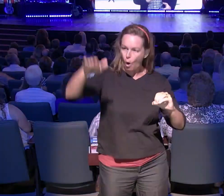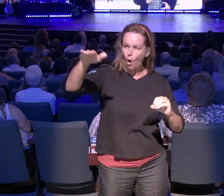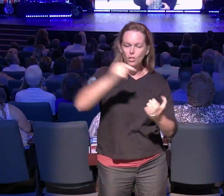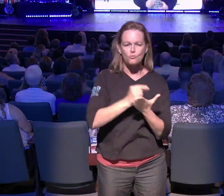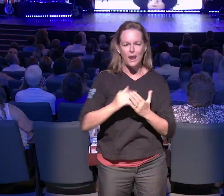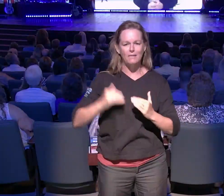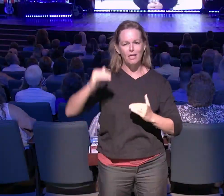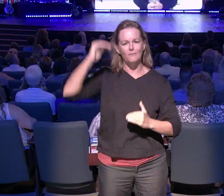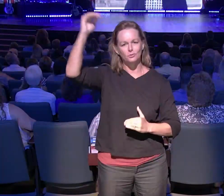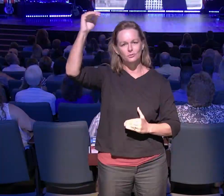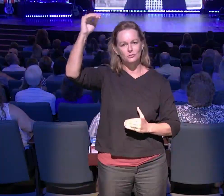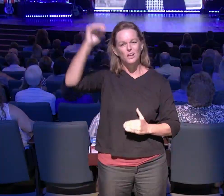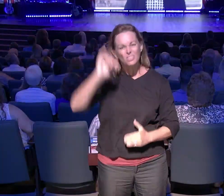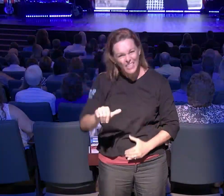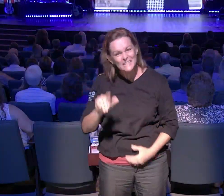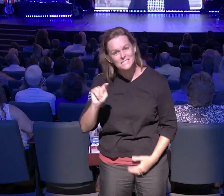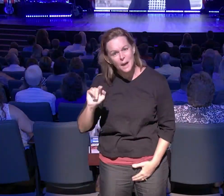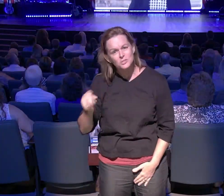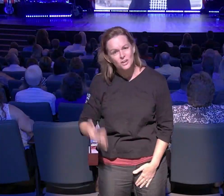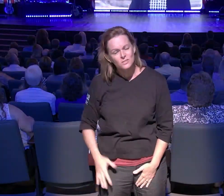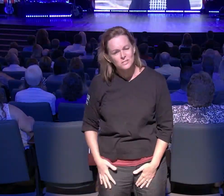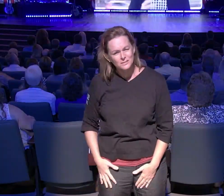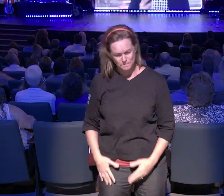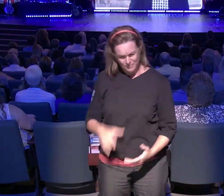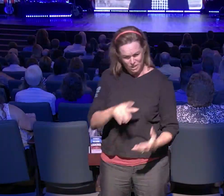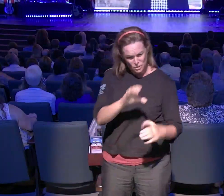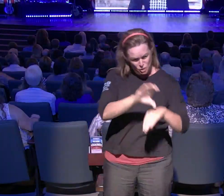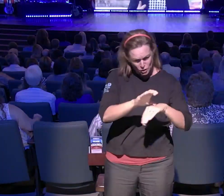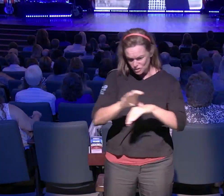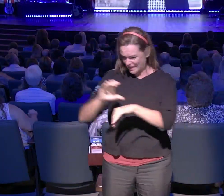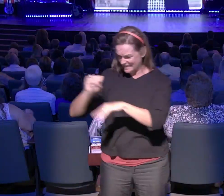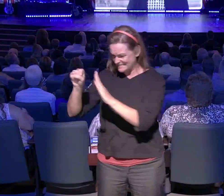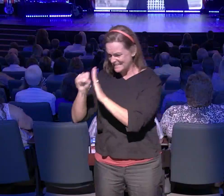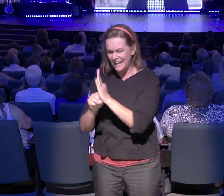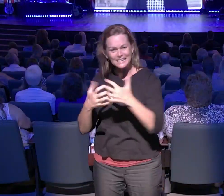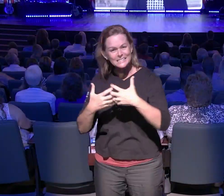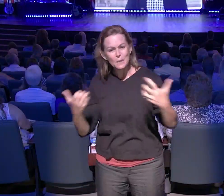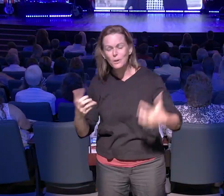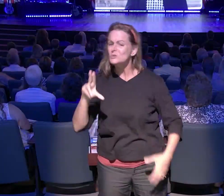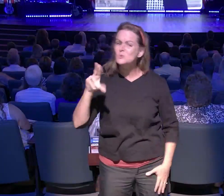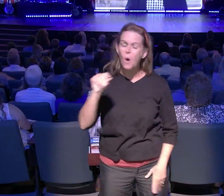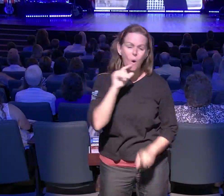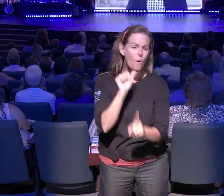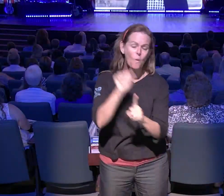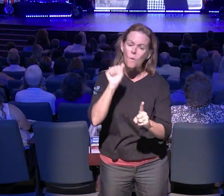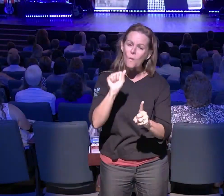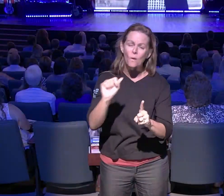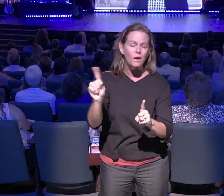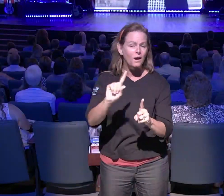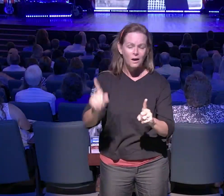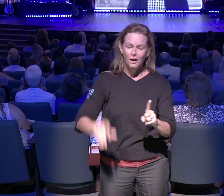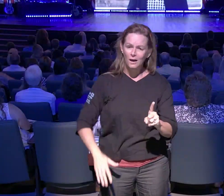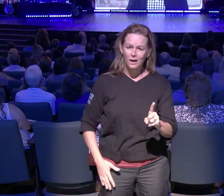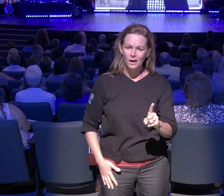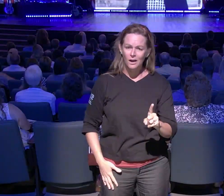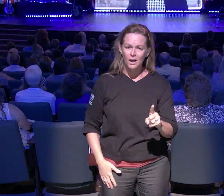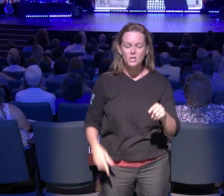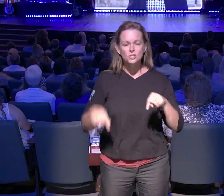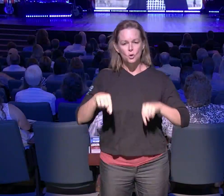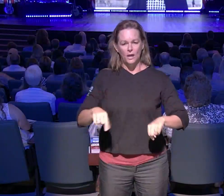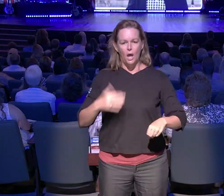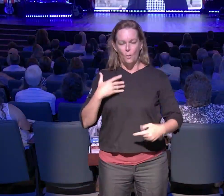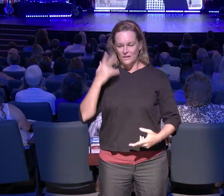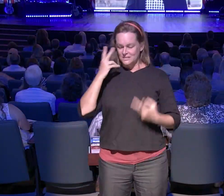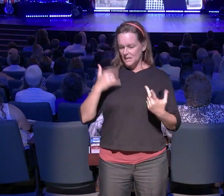back to my heart and mind, and I believe it is the word for this hour for our church, this hour when we find our nation so